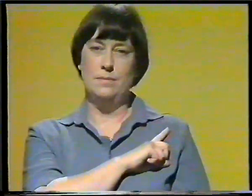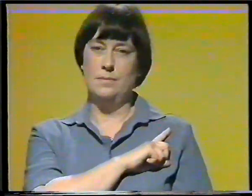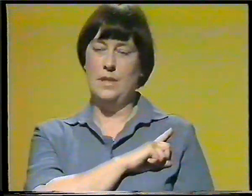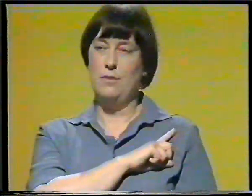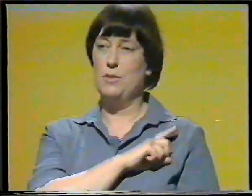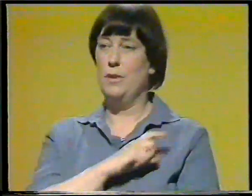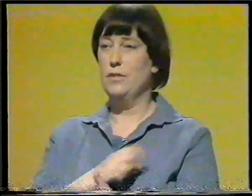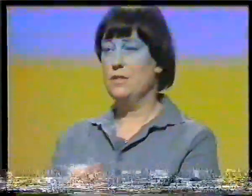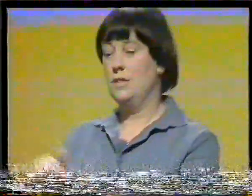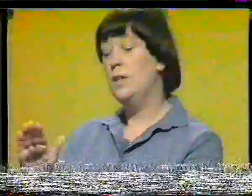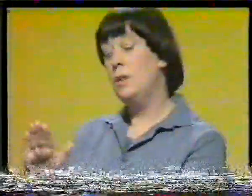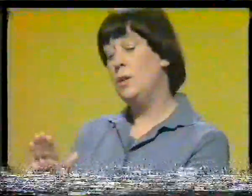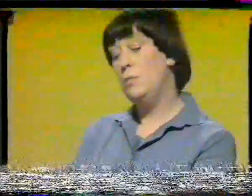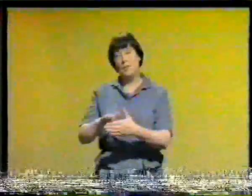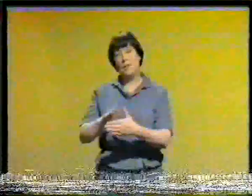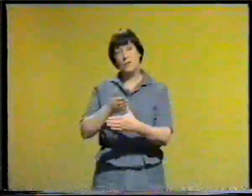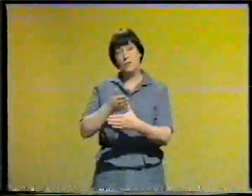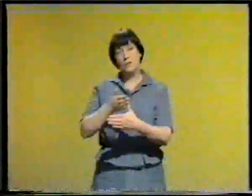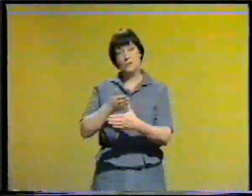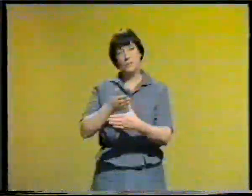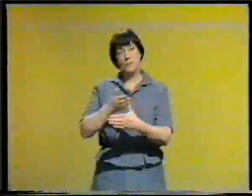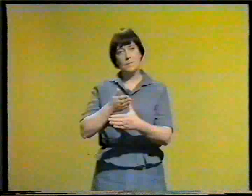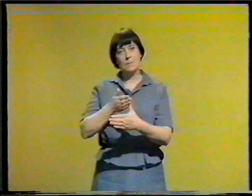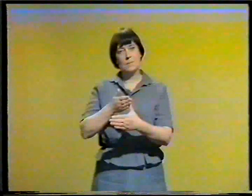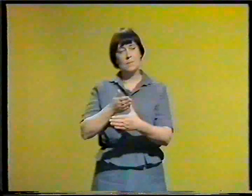And the response, because.